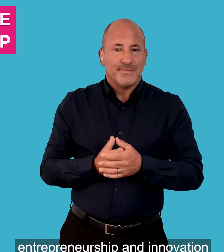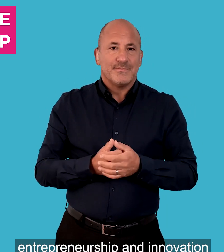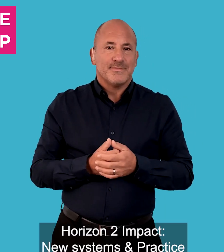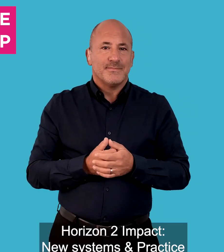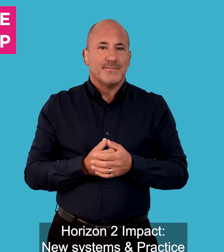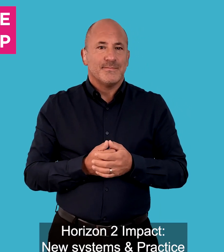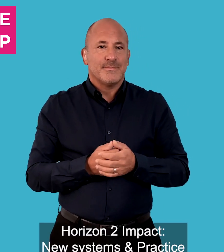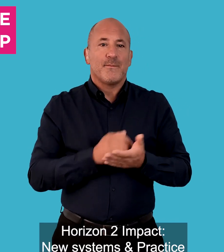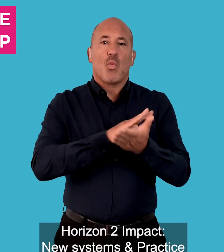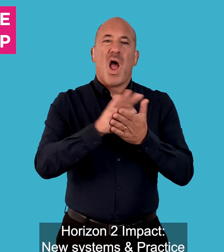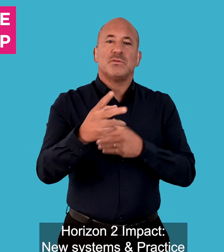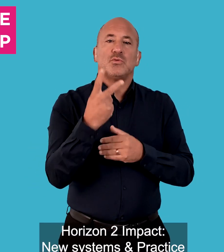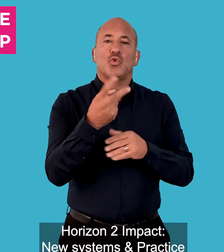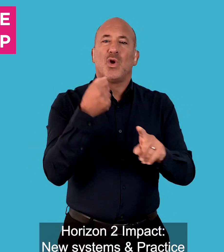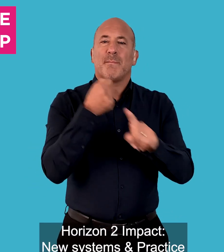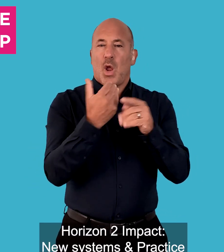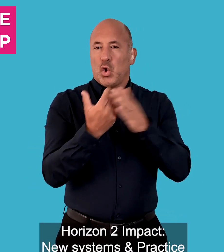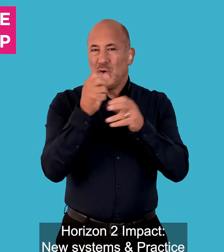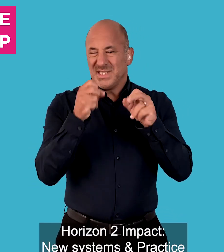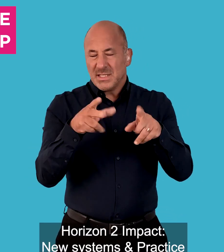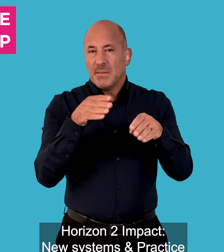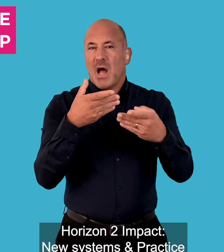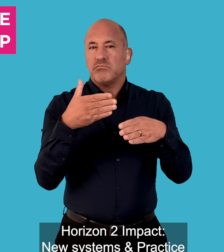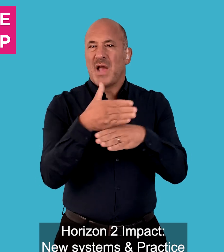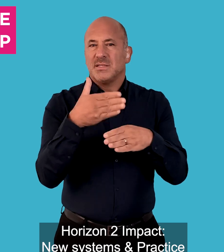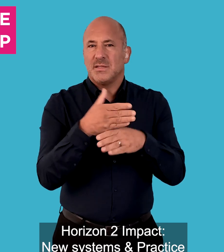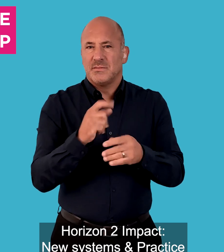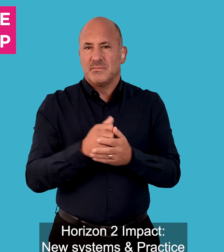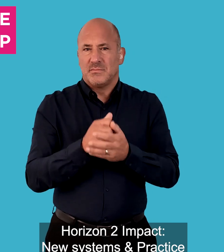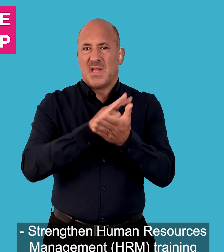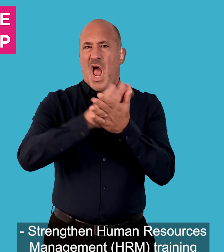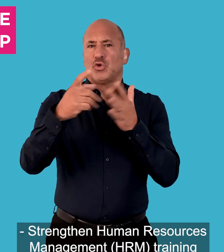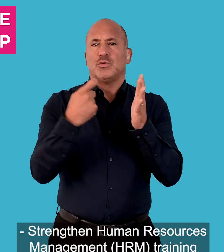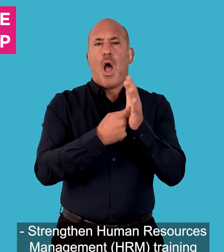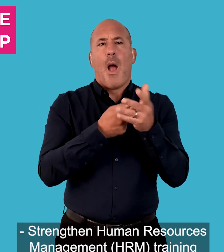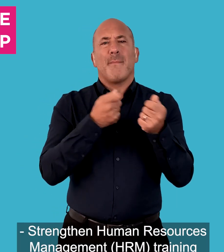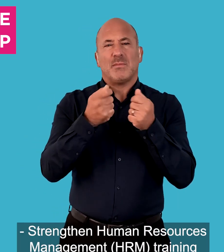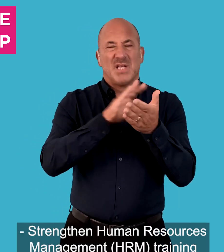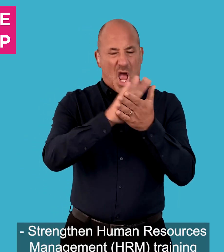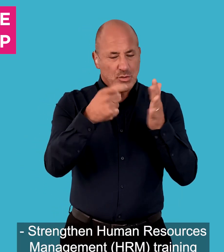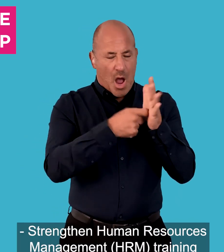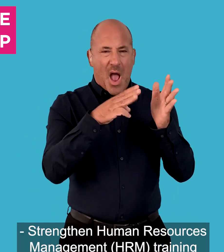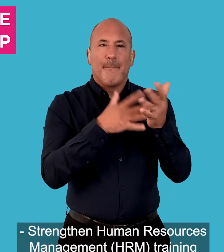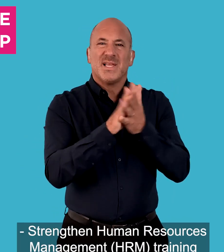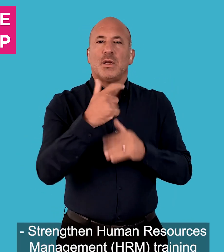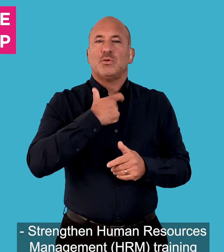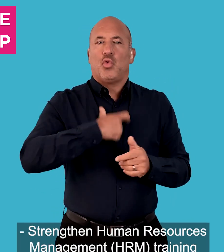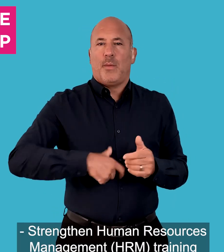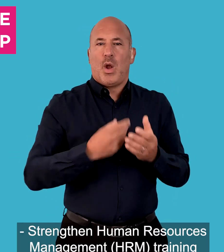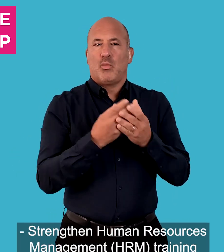innovation. Horizon 2 impact, new systems and practice. Strengthen human resources